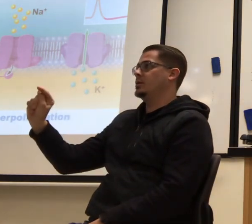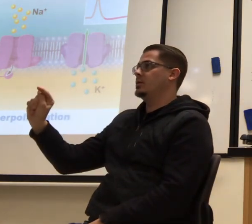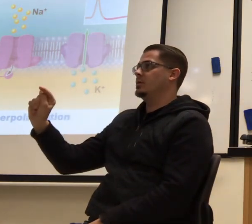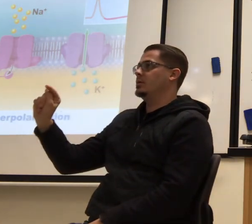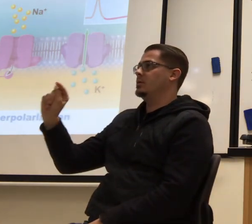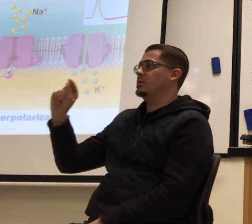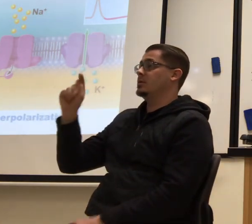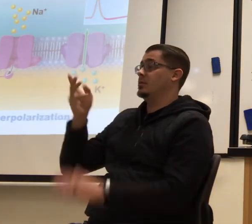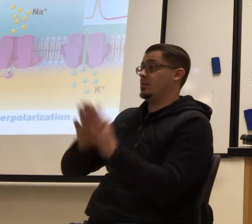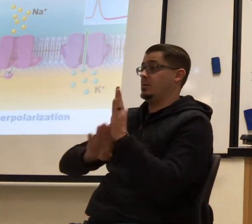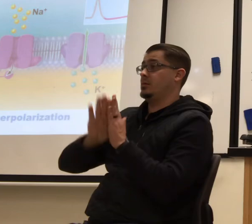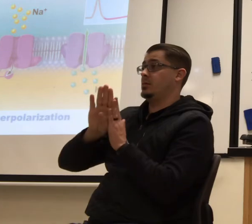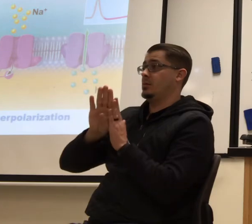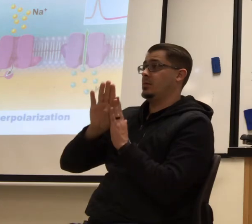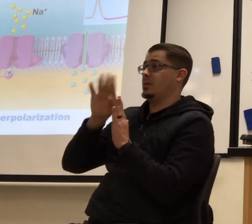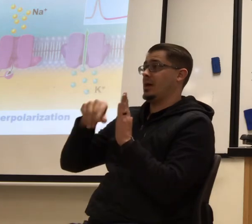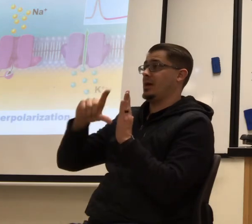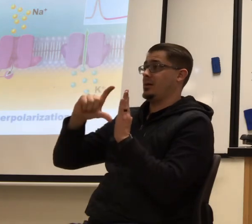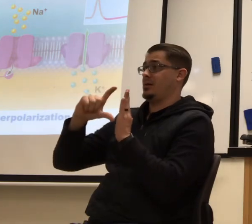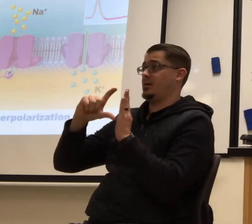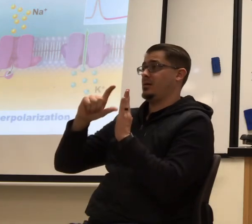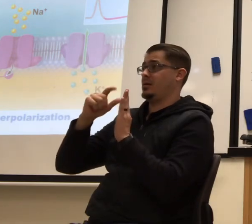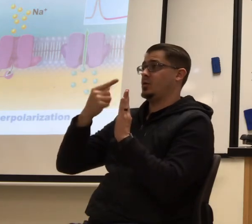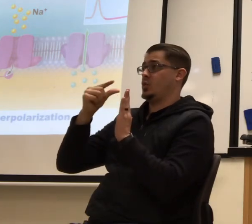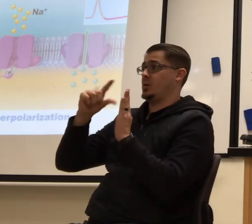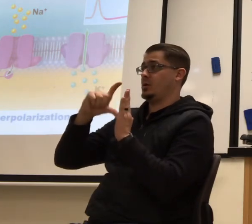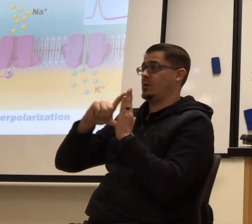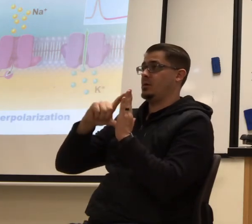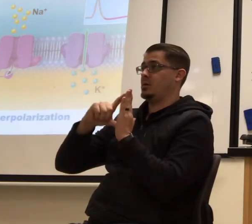I'm going to ask you this question.